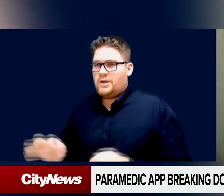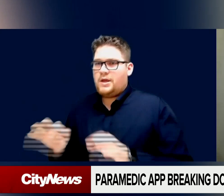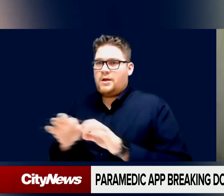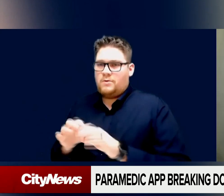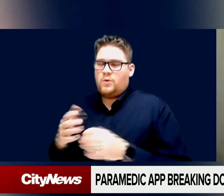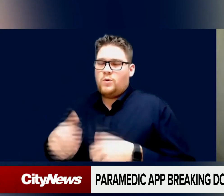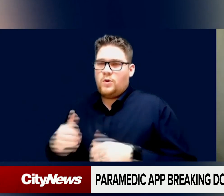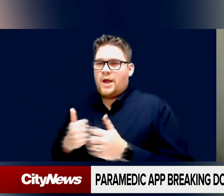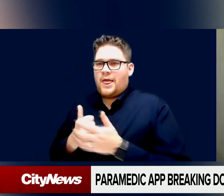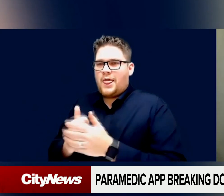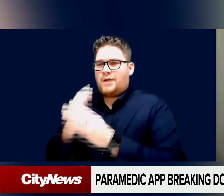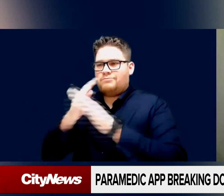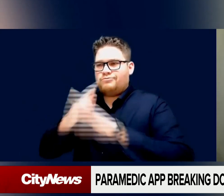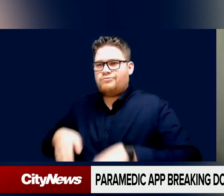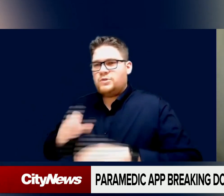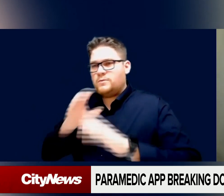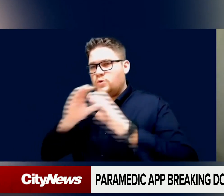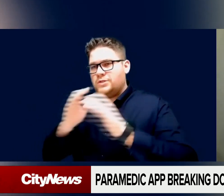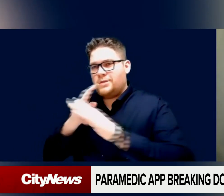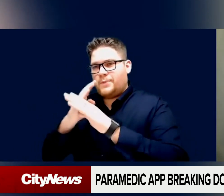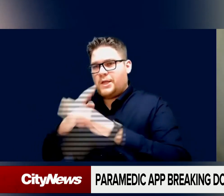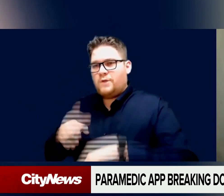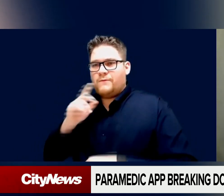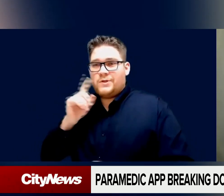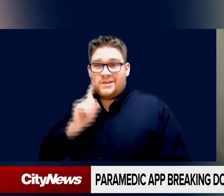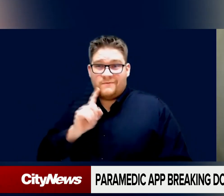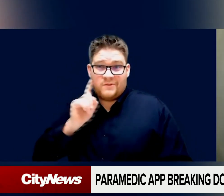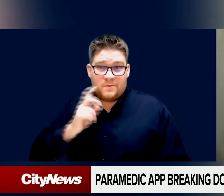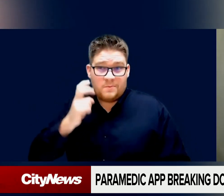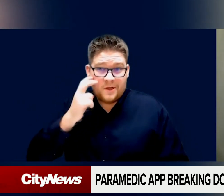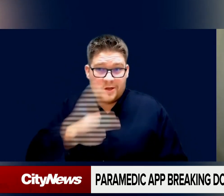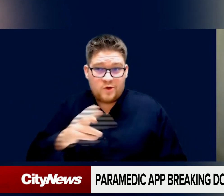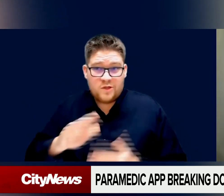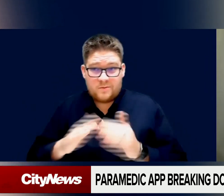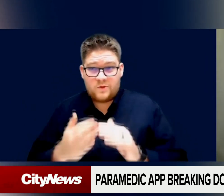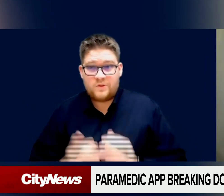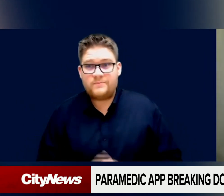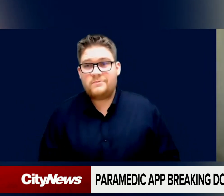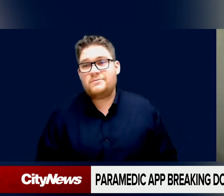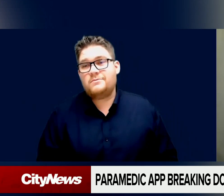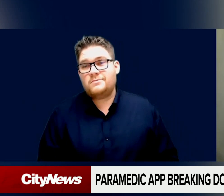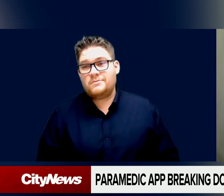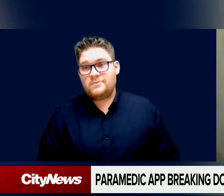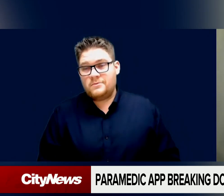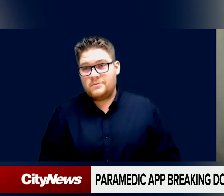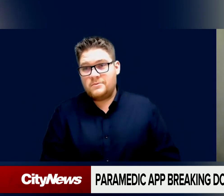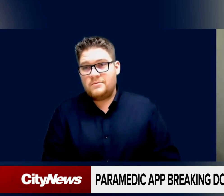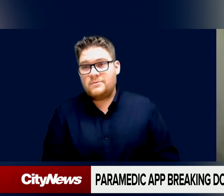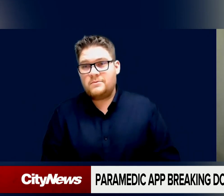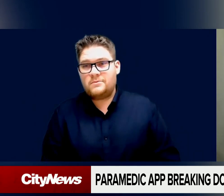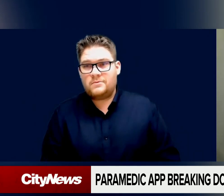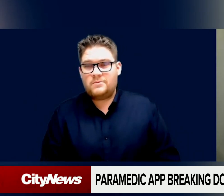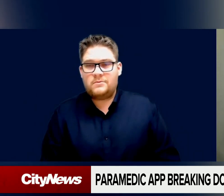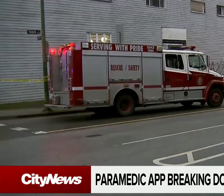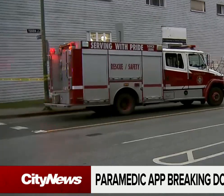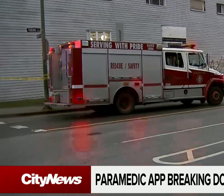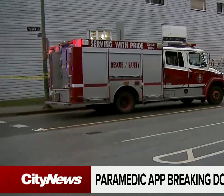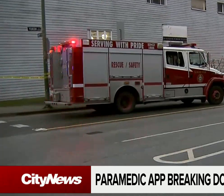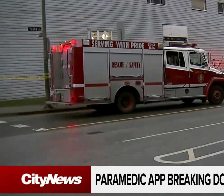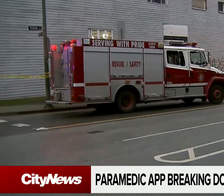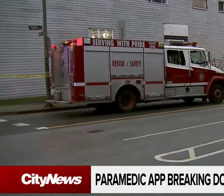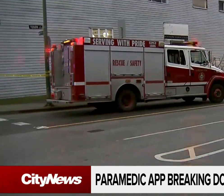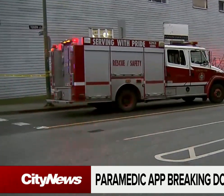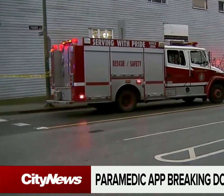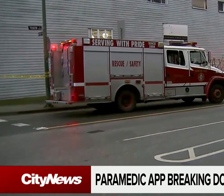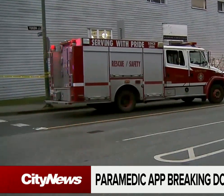have an interpreter on an app like we do now, that helps break down those barriers for deaf, deafblind, and hard of hearing individuals. And